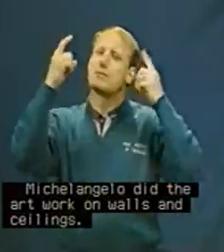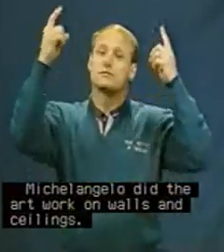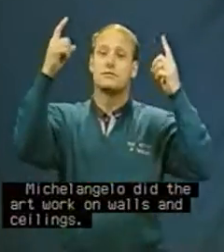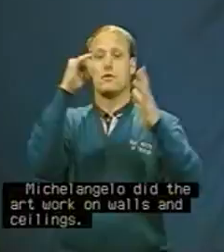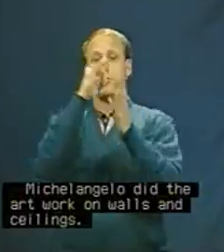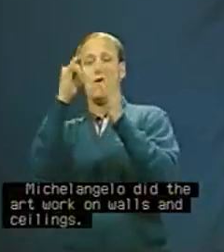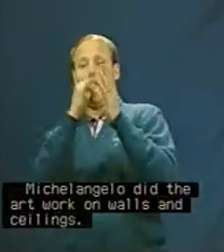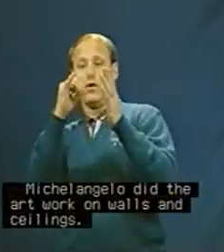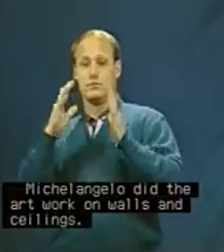and ceilings.